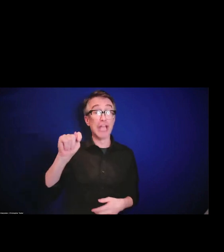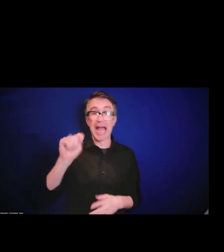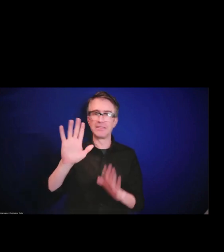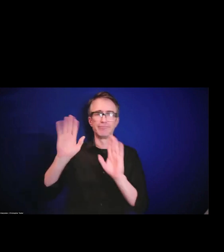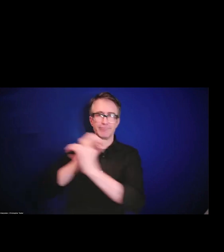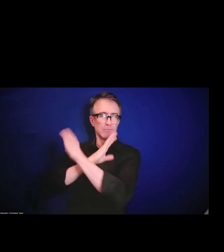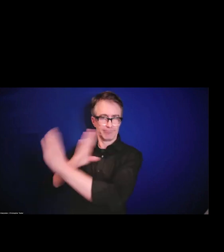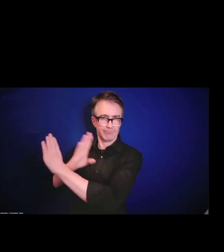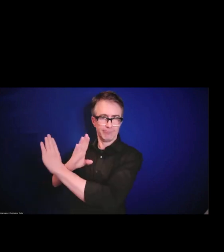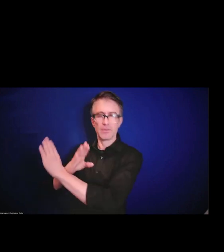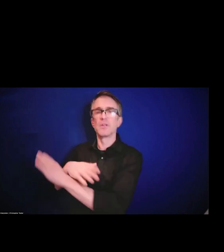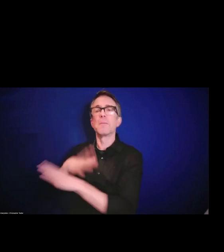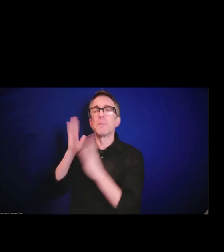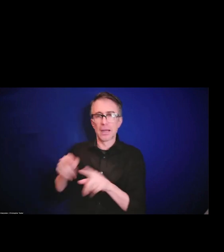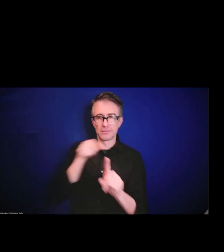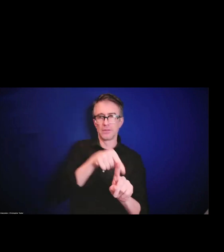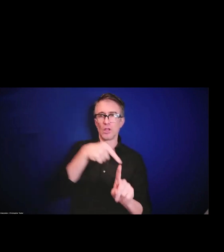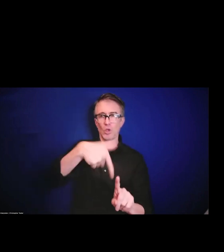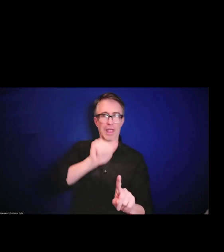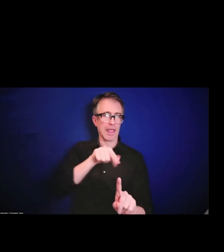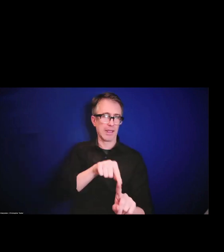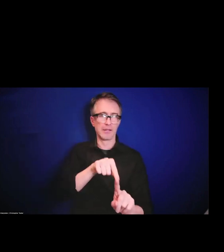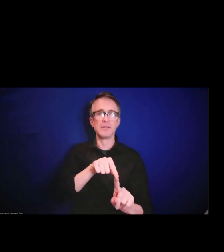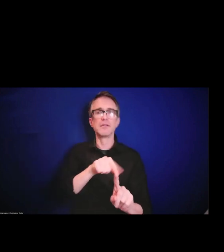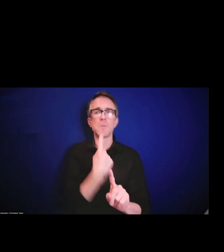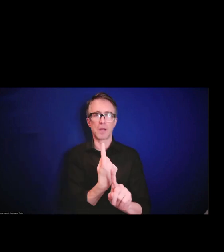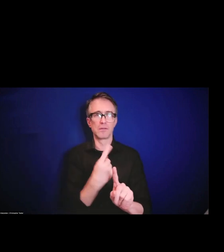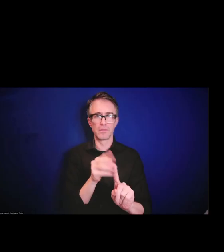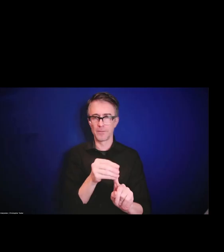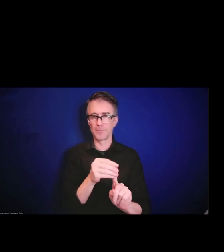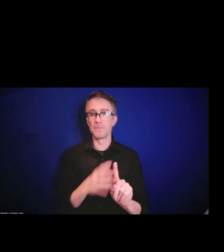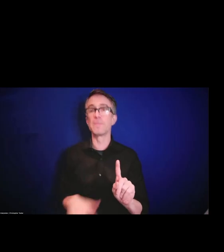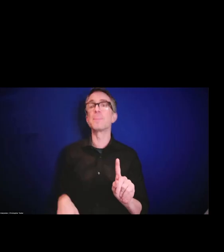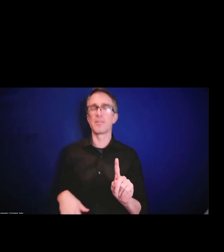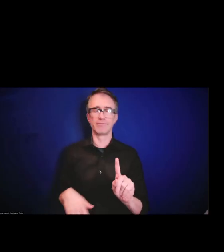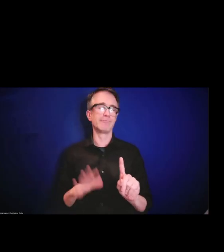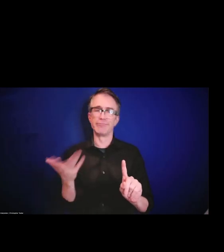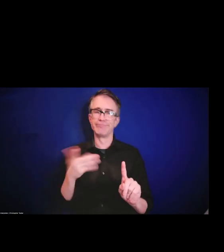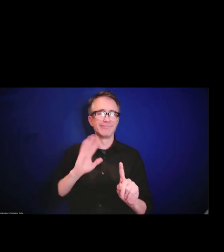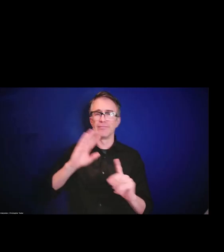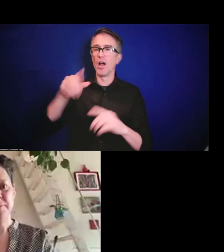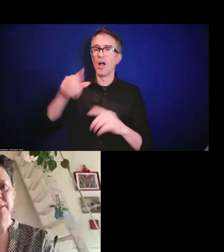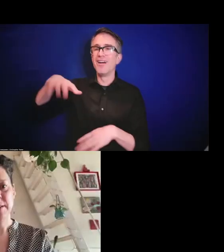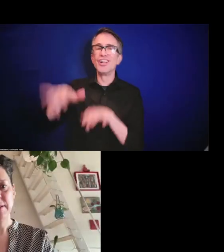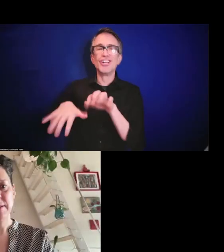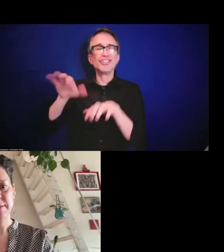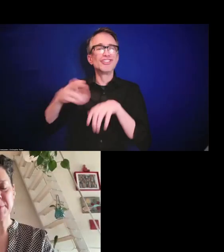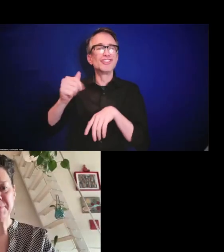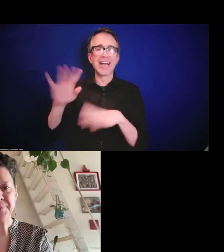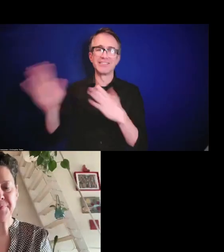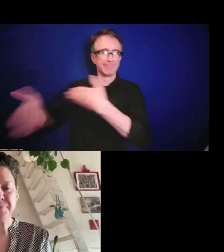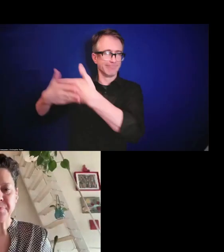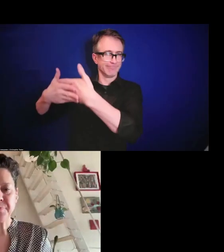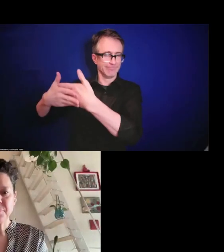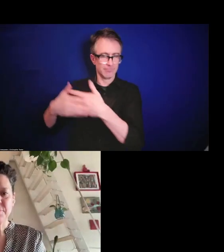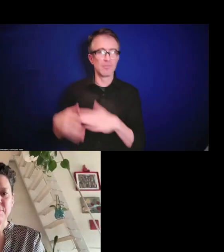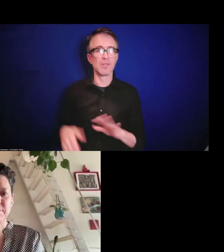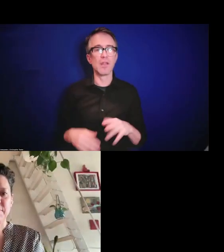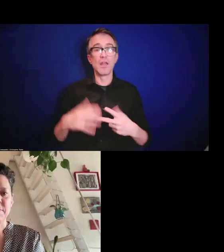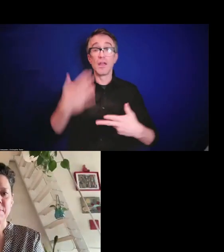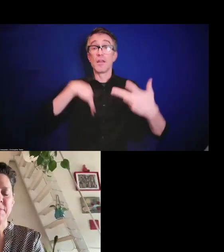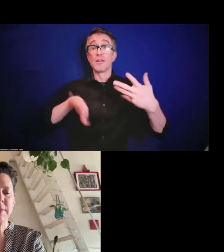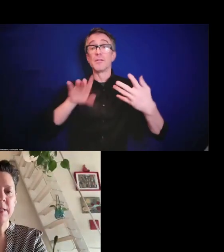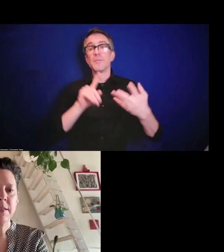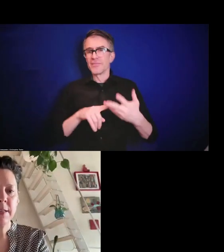you. So I'm now pleased to introduce Elizabeth Lockwood, representative of the CBM Global Disability Inclusion at the